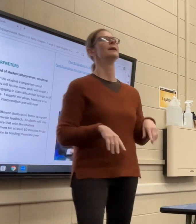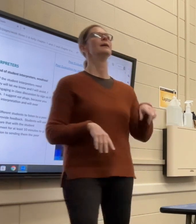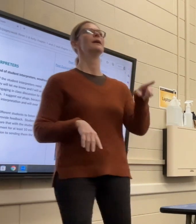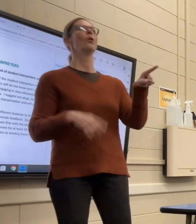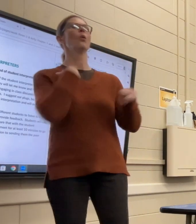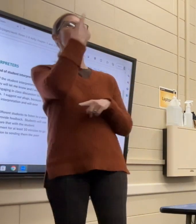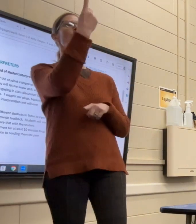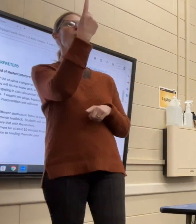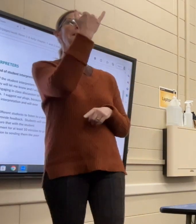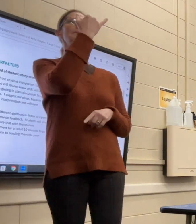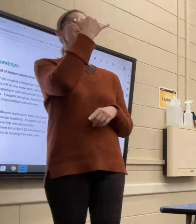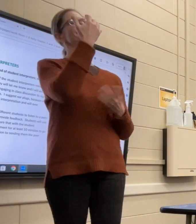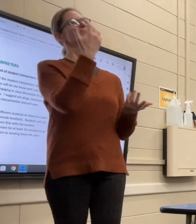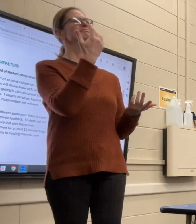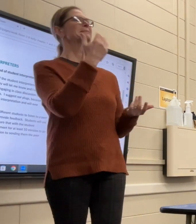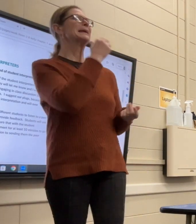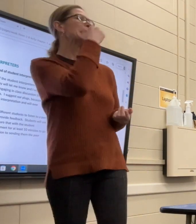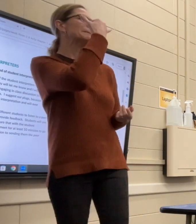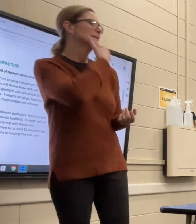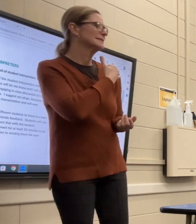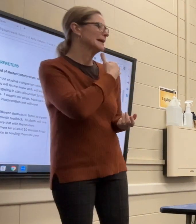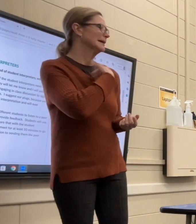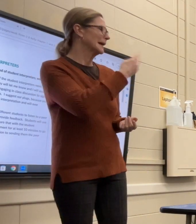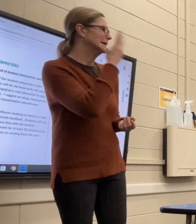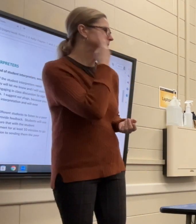chair and put your attention on them.